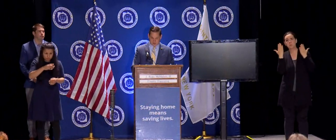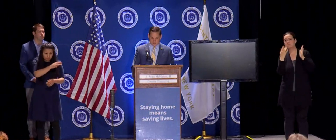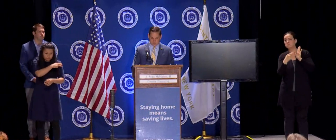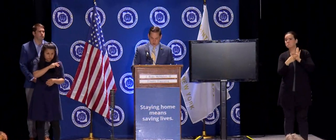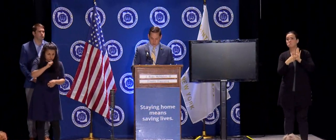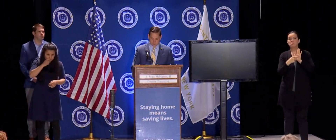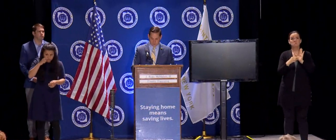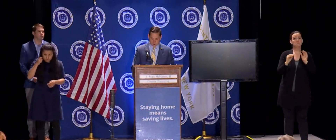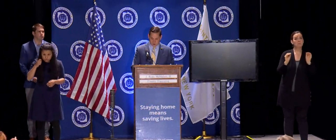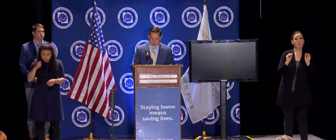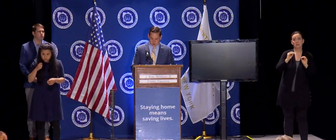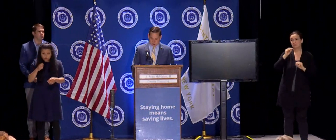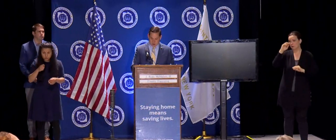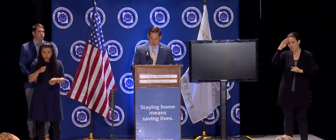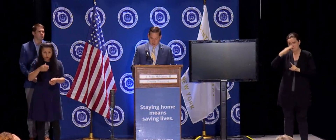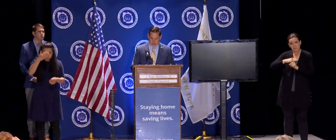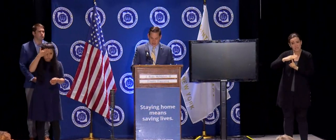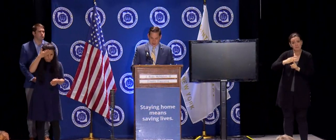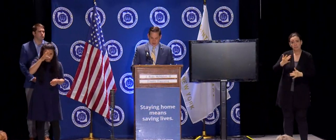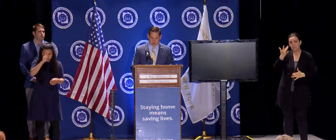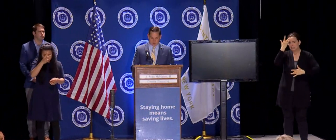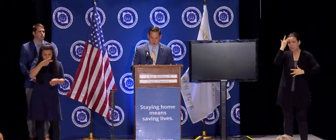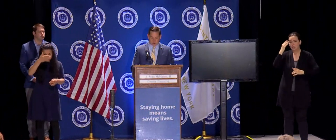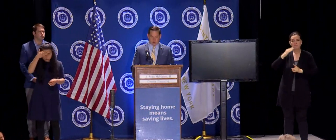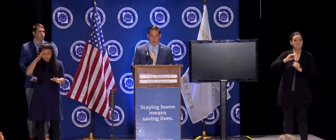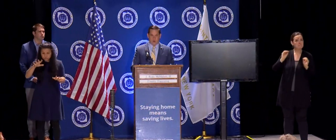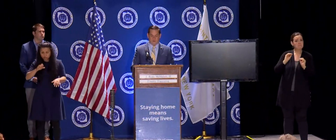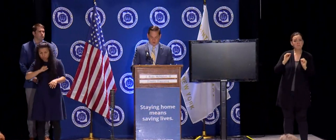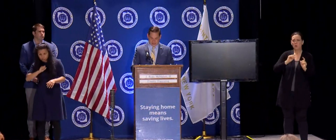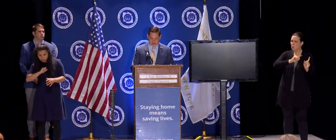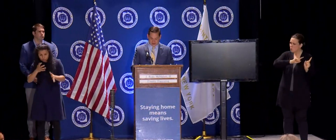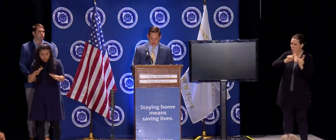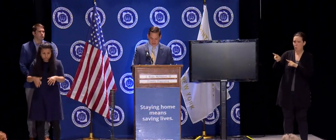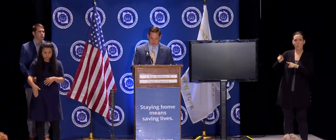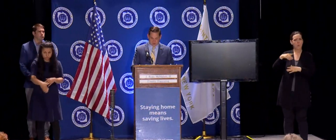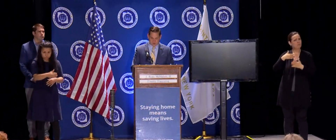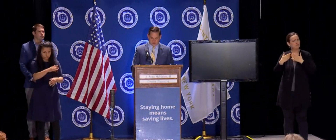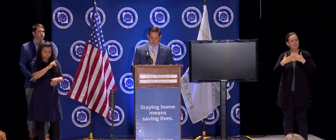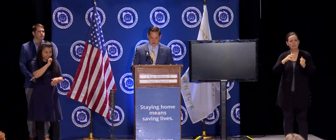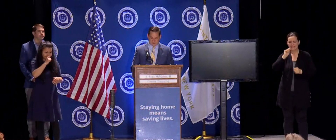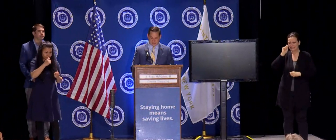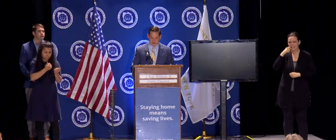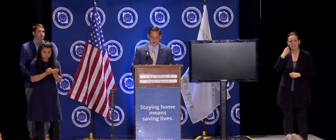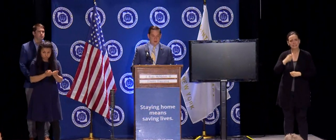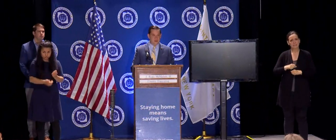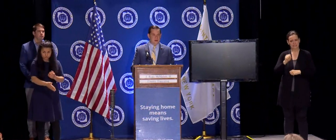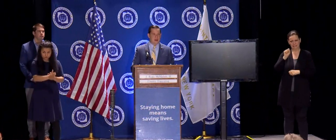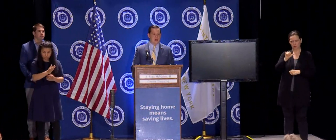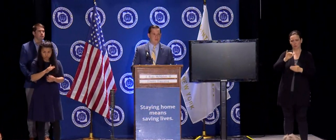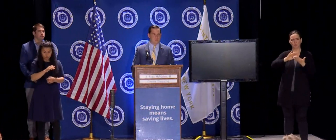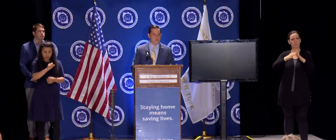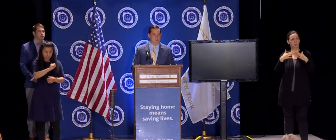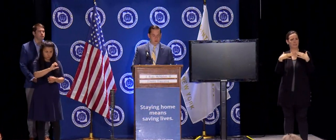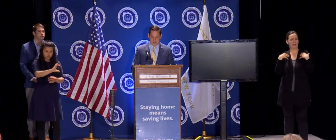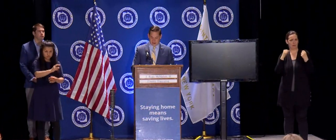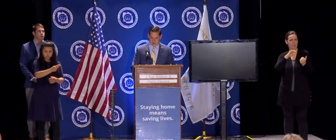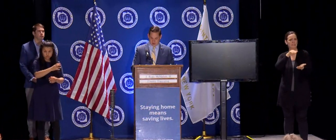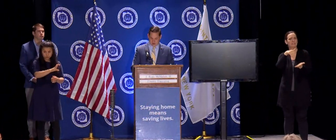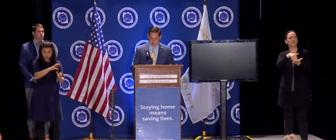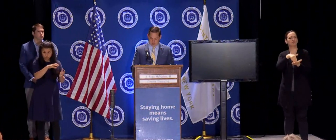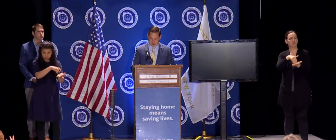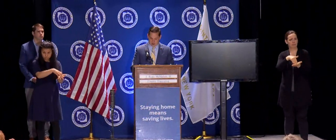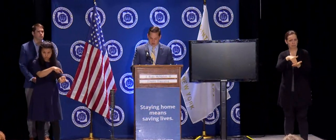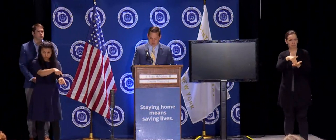Community Health Center this week. And again, our regional goal for testing is 775 tests on average per